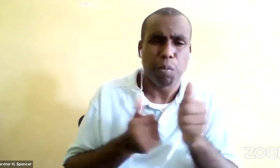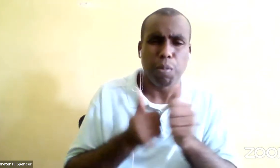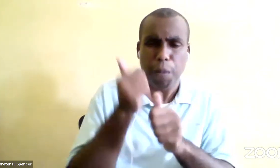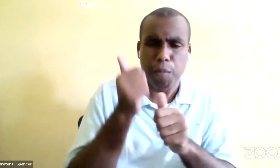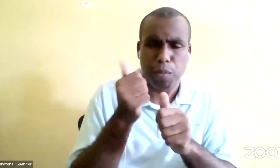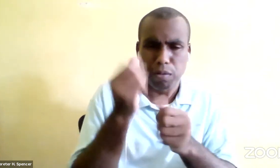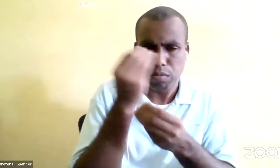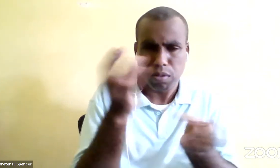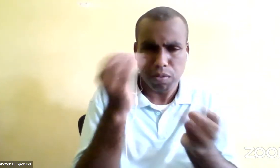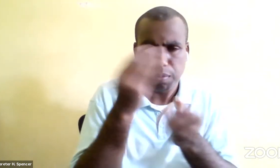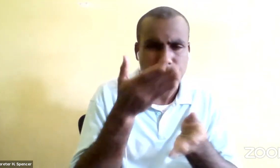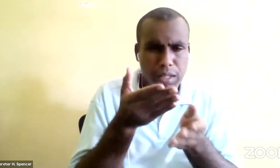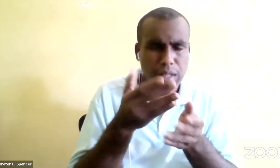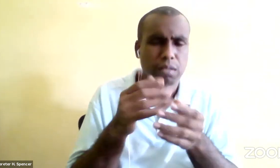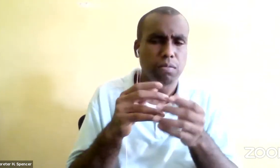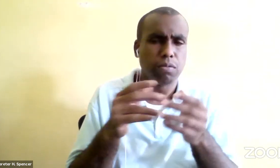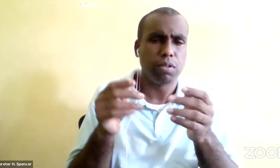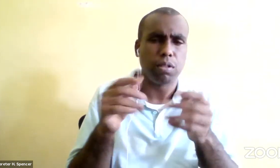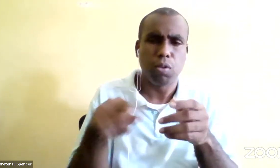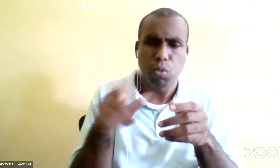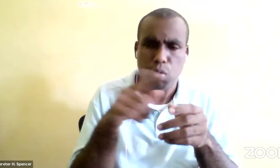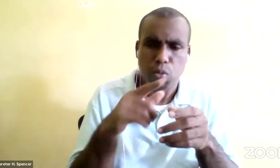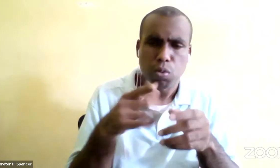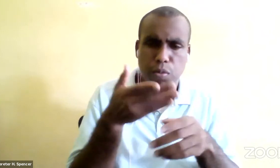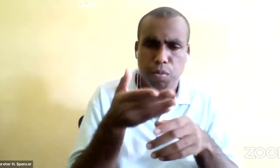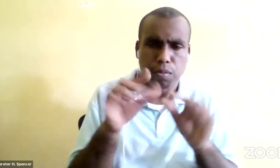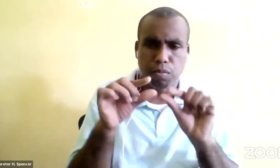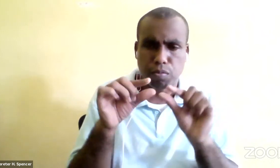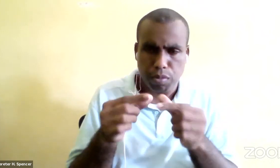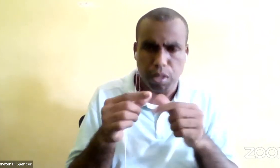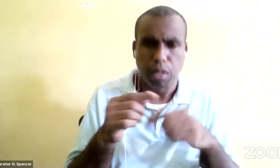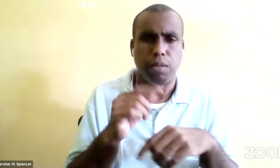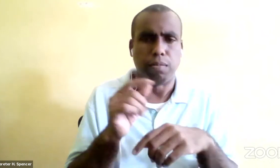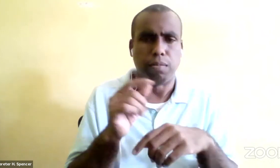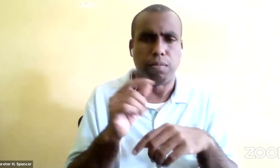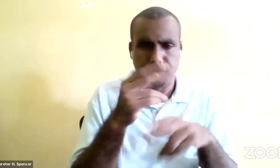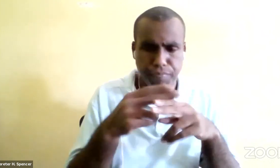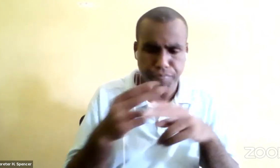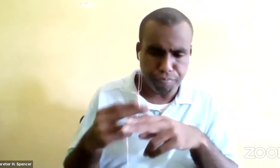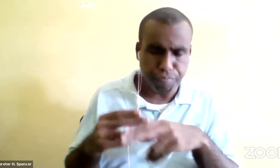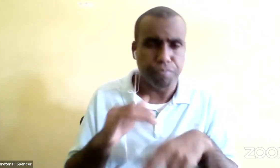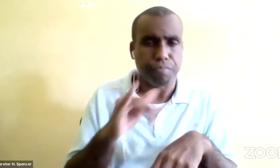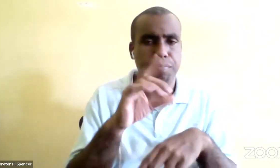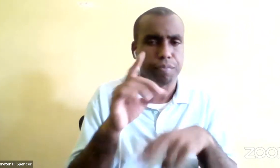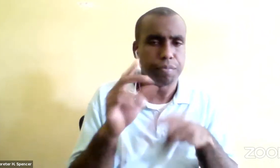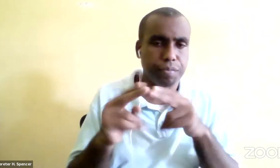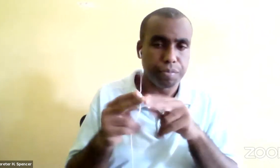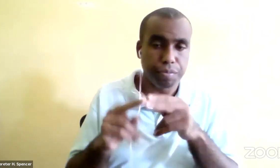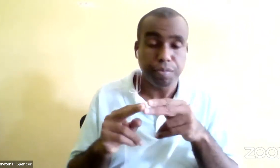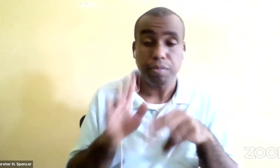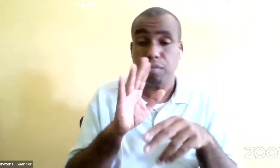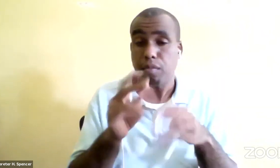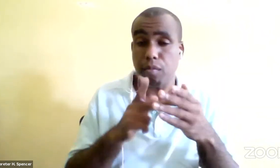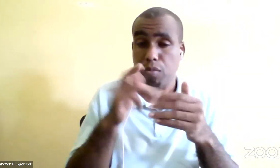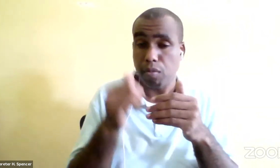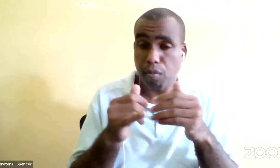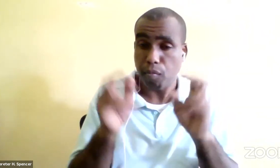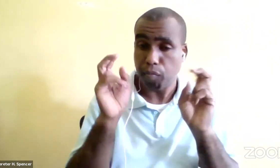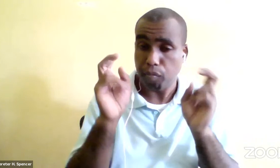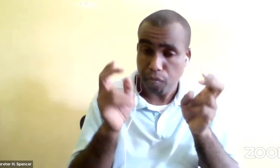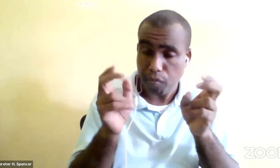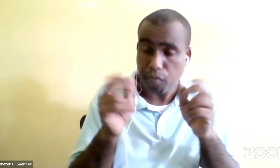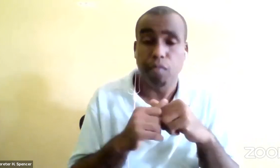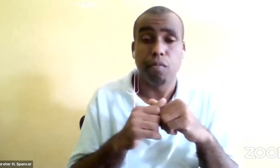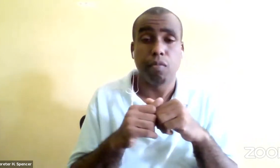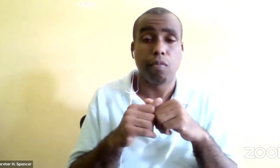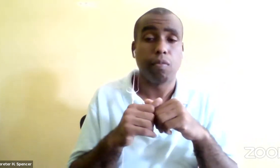It's detailed about all the group members, what type of major project. Have you passed CRM? And